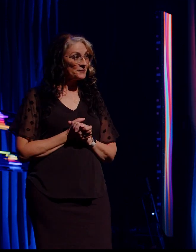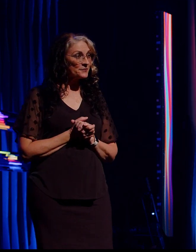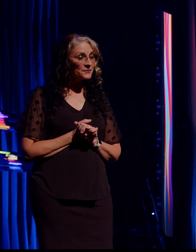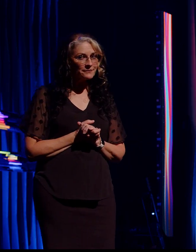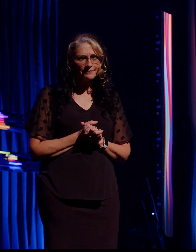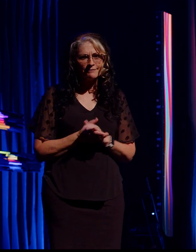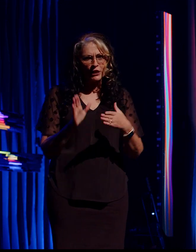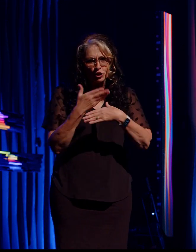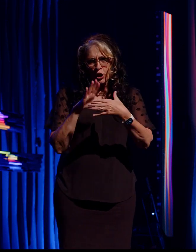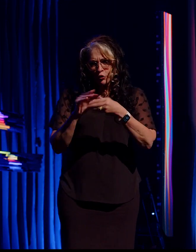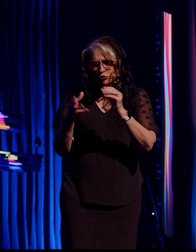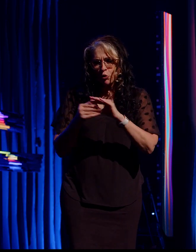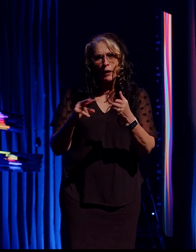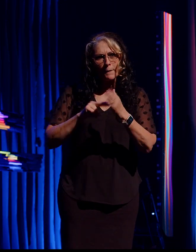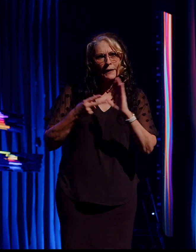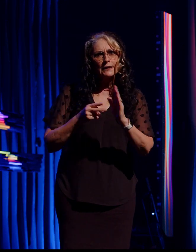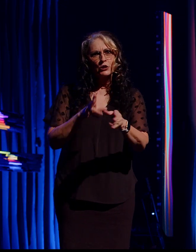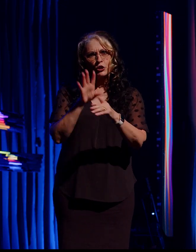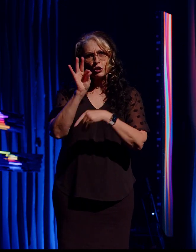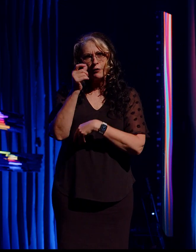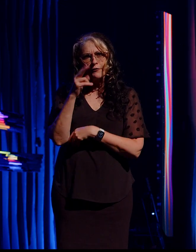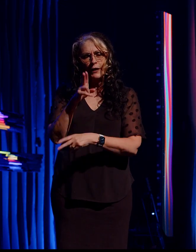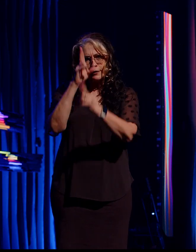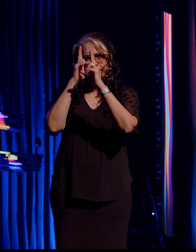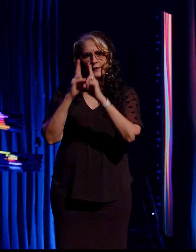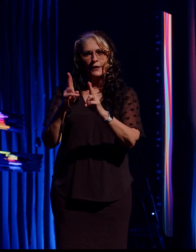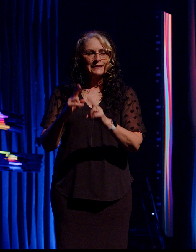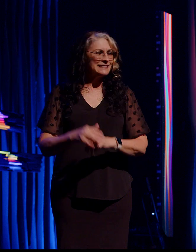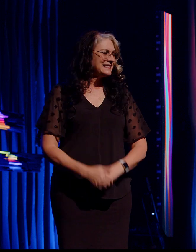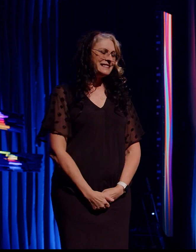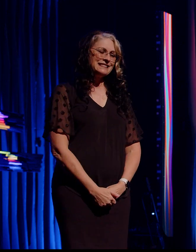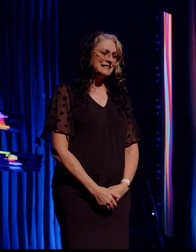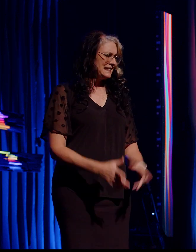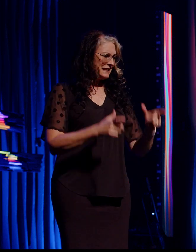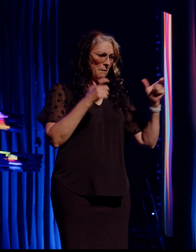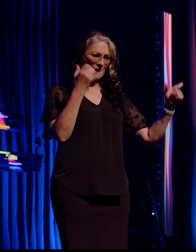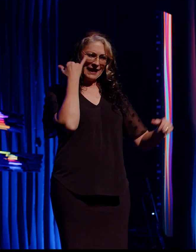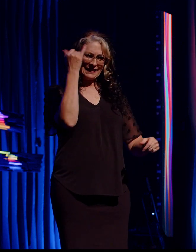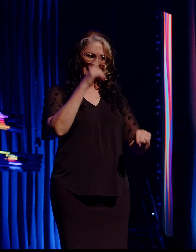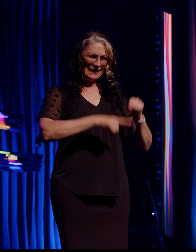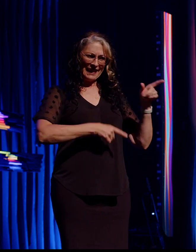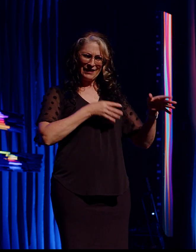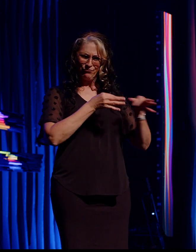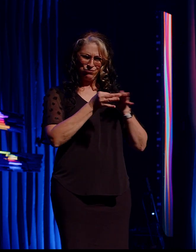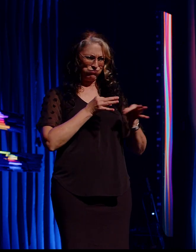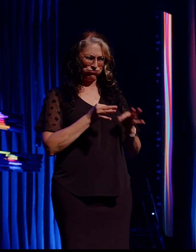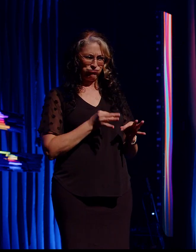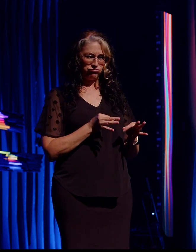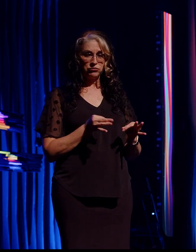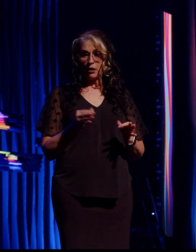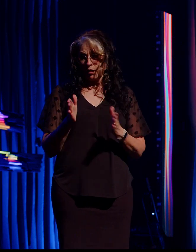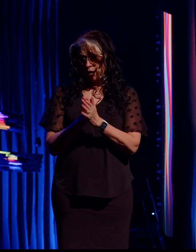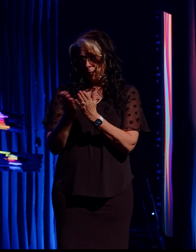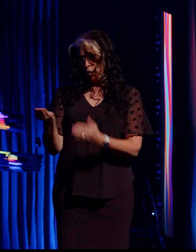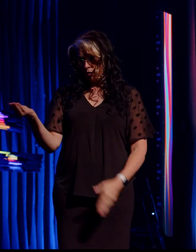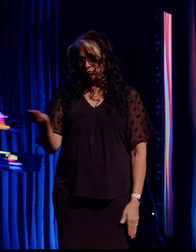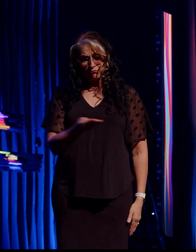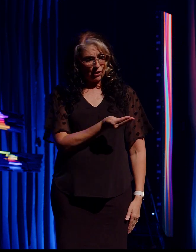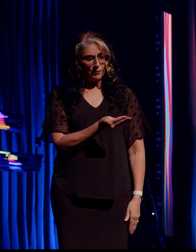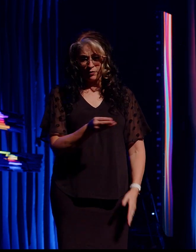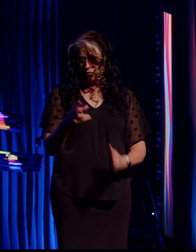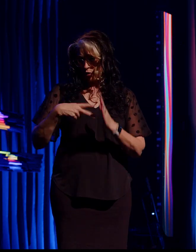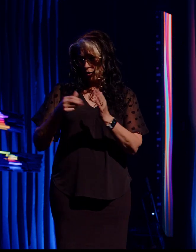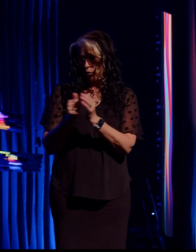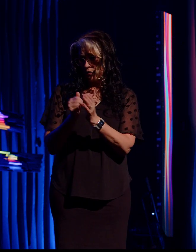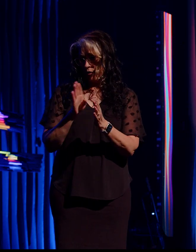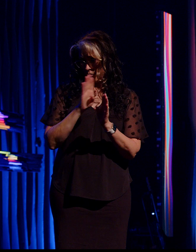I said, I want you to share your story and what it means for you to fear the Lord. He said, Daniel, it's such a big idea. I don't know if I could put it into words. I said, well, here, I want to give you this book, and maybe this will help you as well. We're